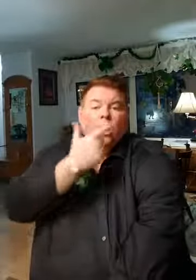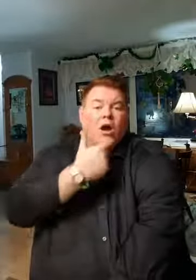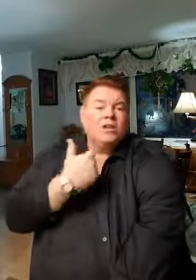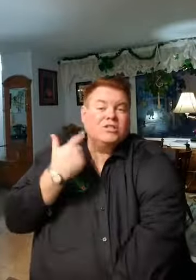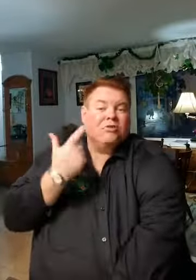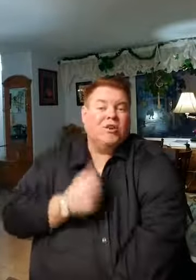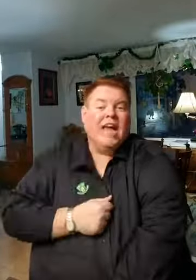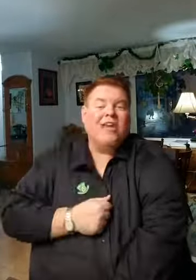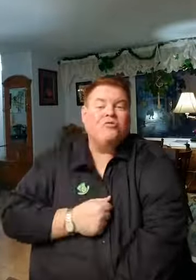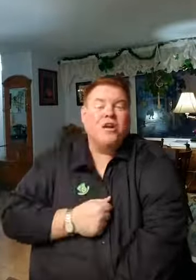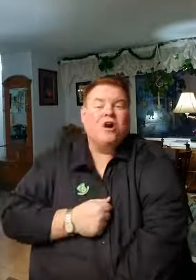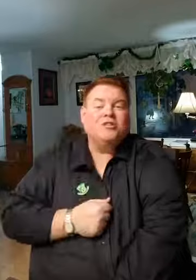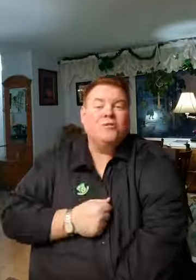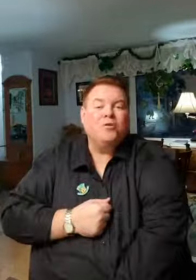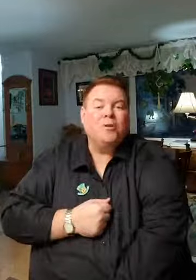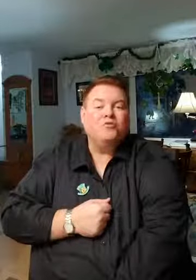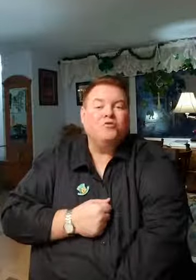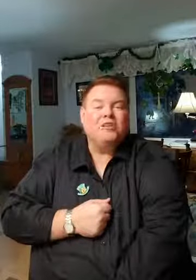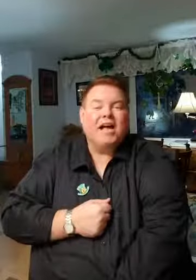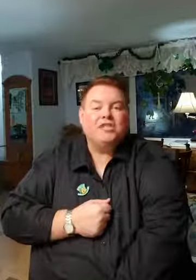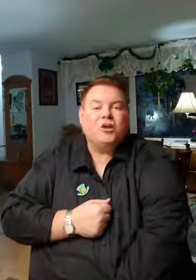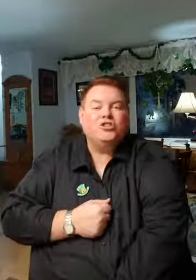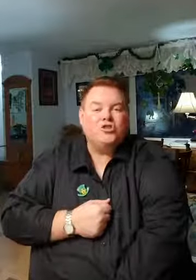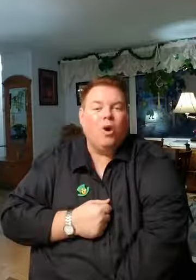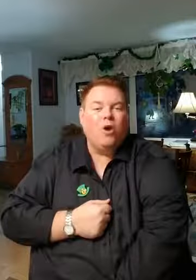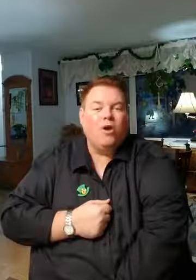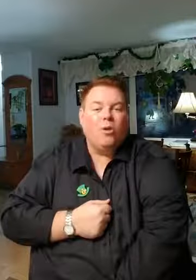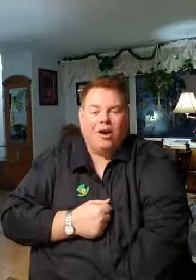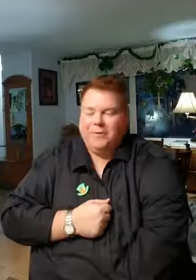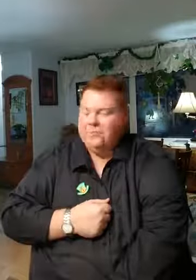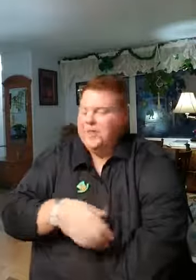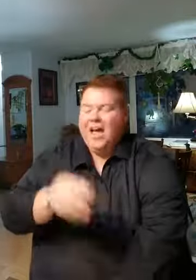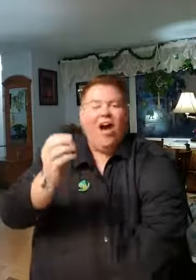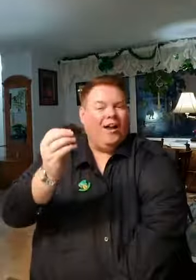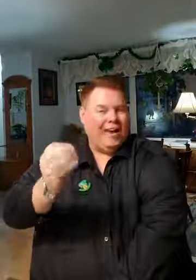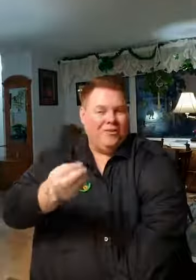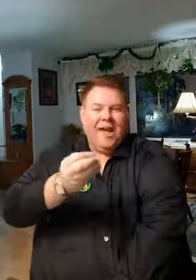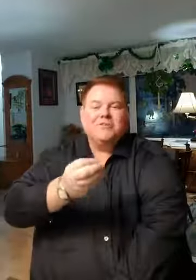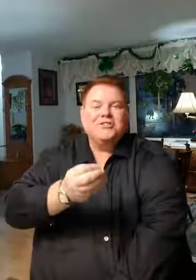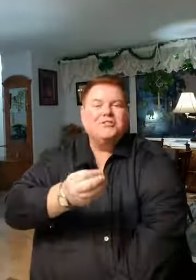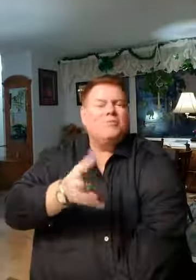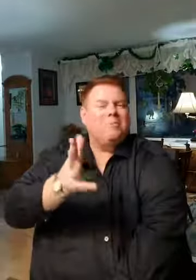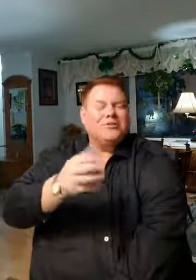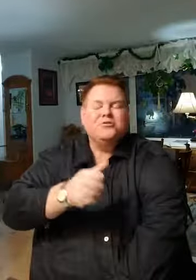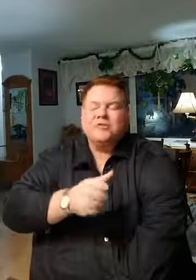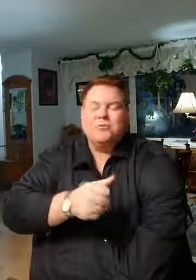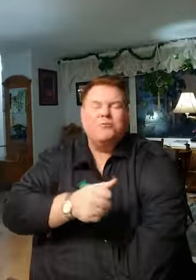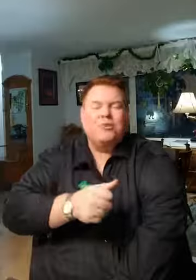So if you can, try not to move your mouth too much as we shoy oy oy. Again, I'll count to two. We'll maybe do this one three or four